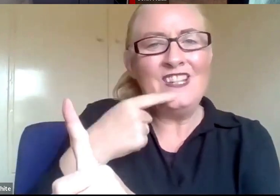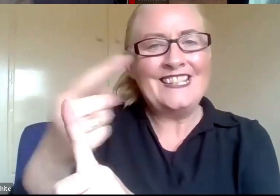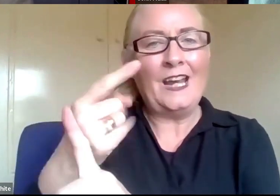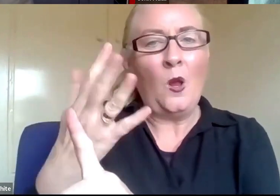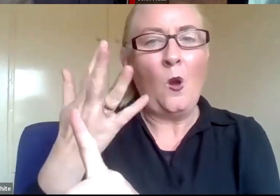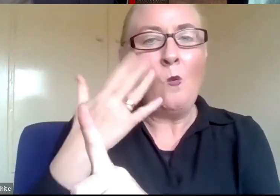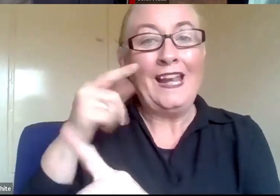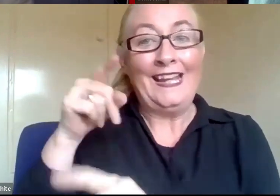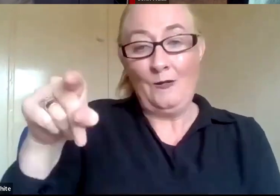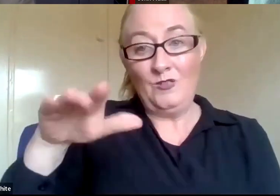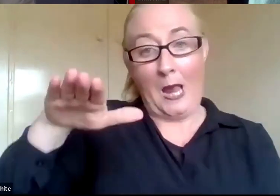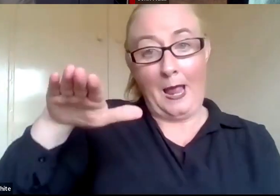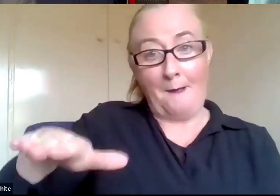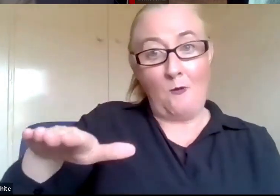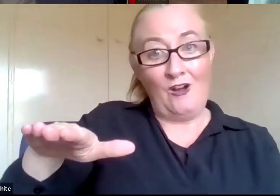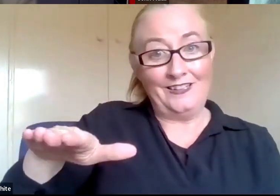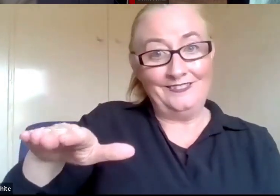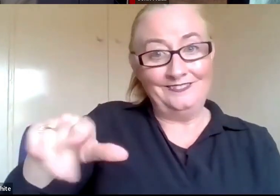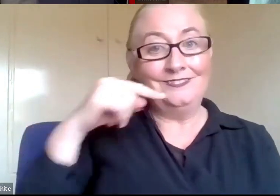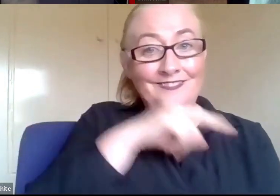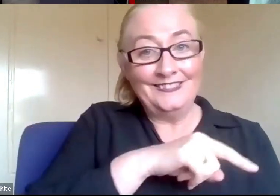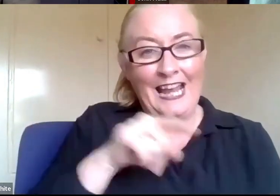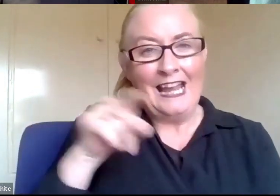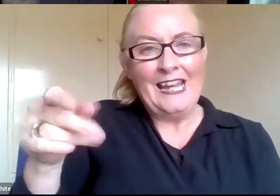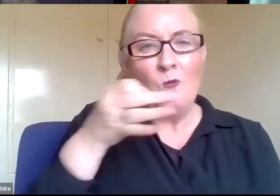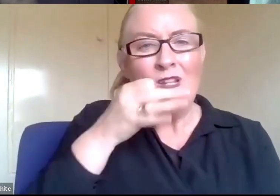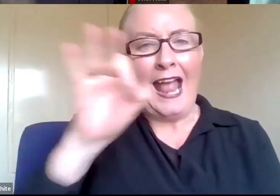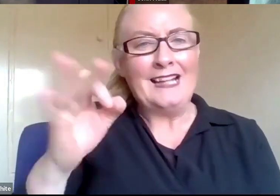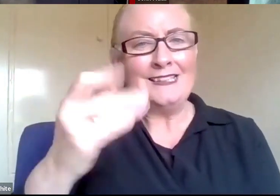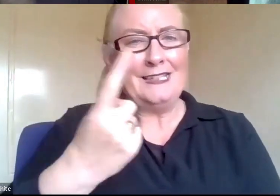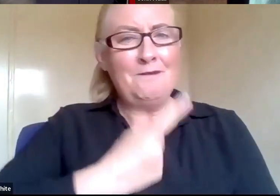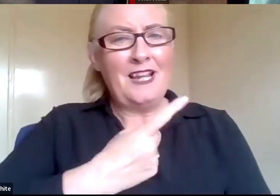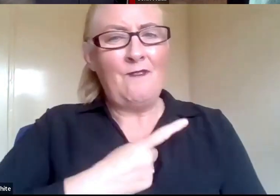like to ride on the back of a sunbeam.